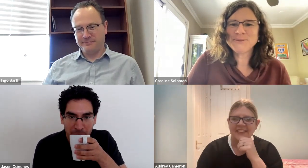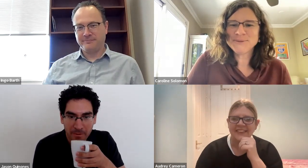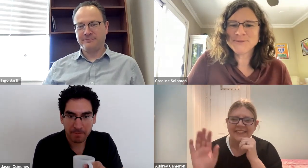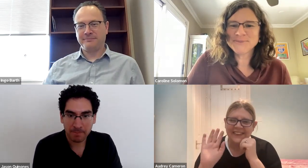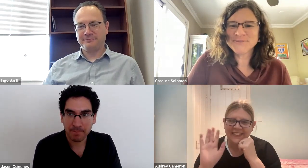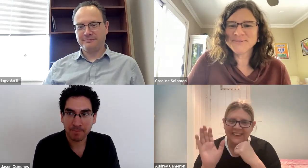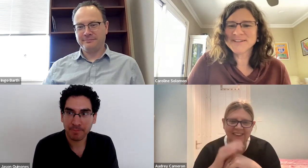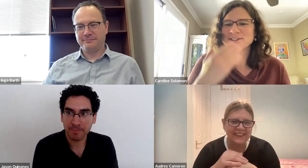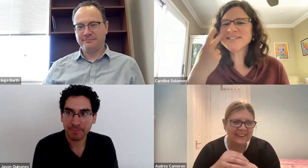Good to see you.